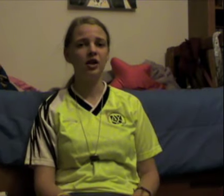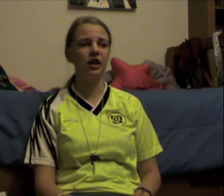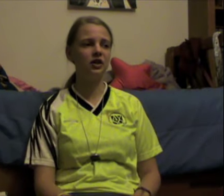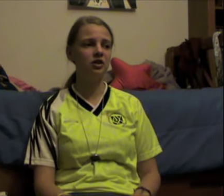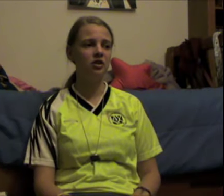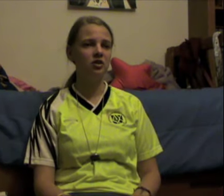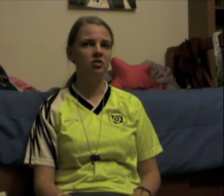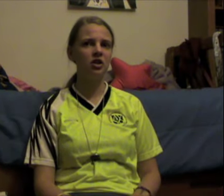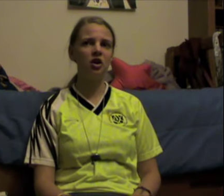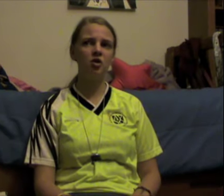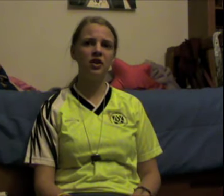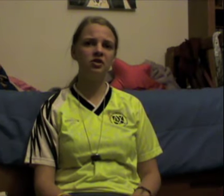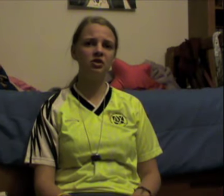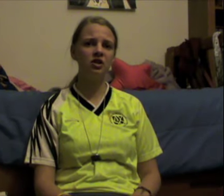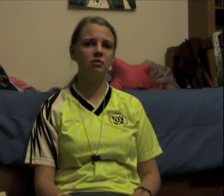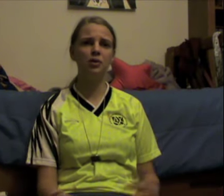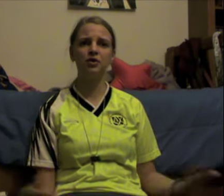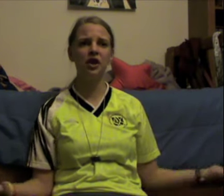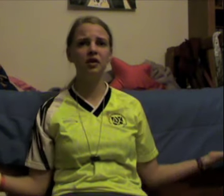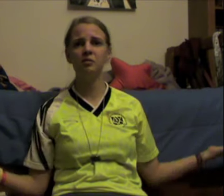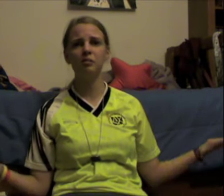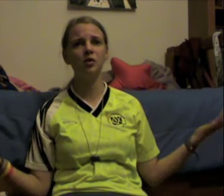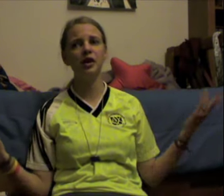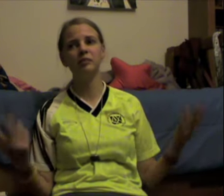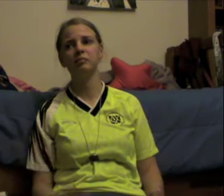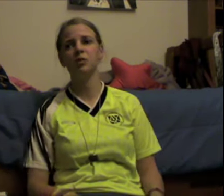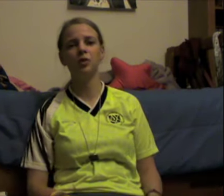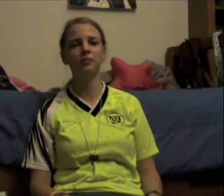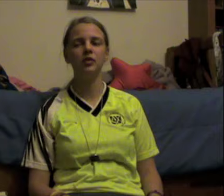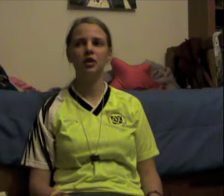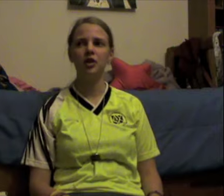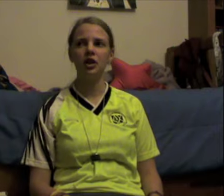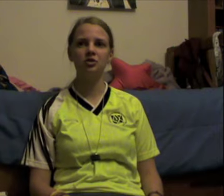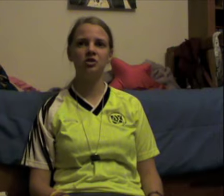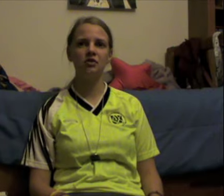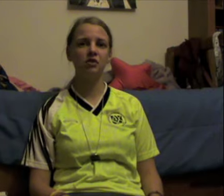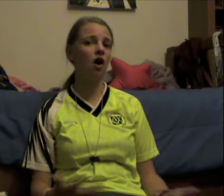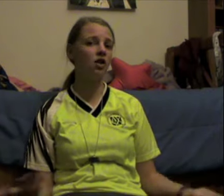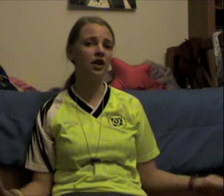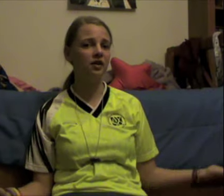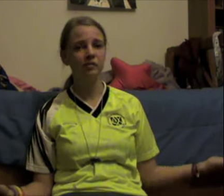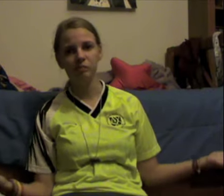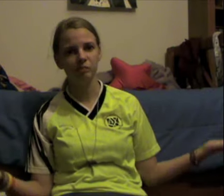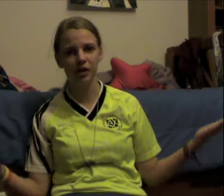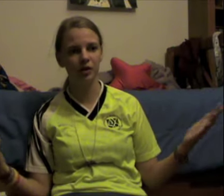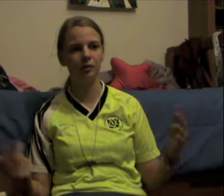Like, like, oh, that's the sign for birthday? Okay. Or, that's the sign for holiday? I don't know.